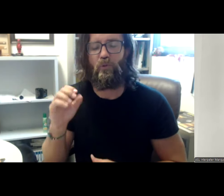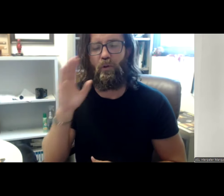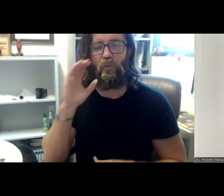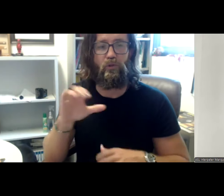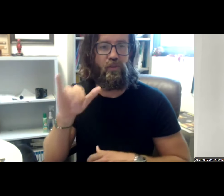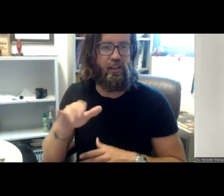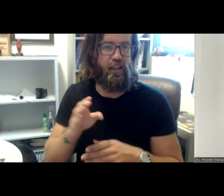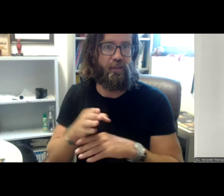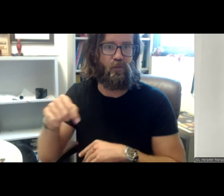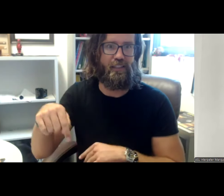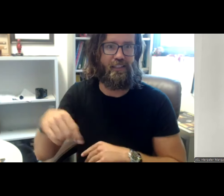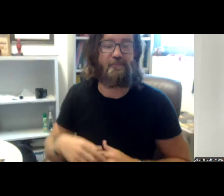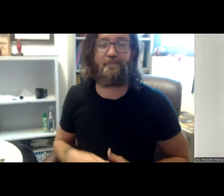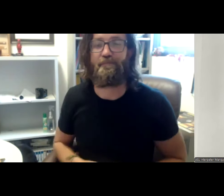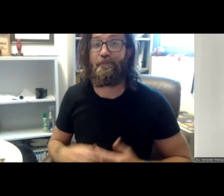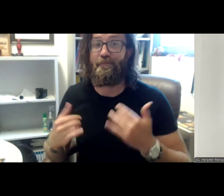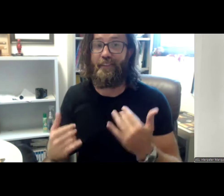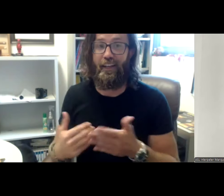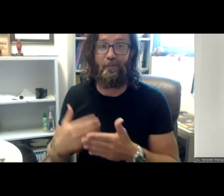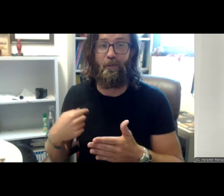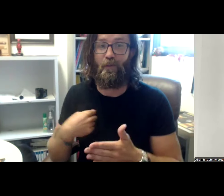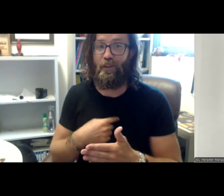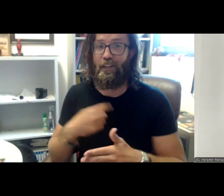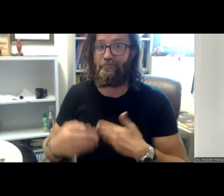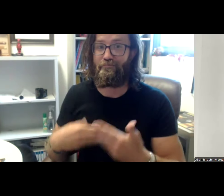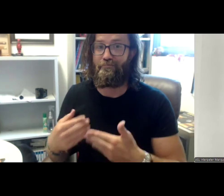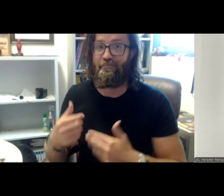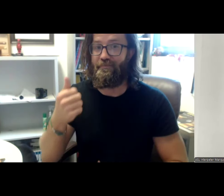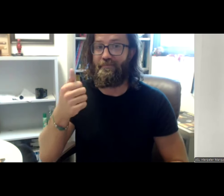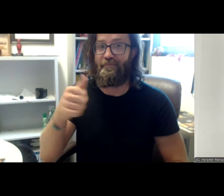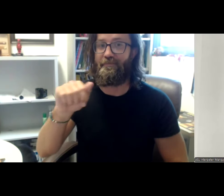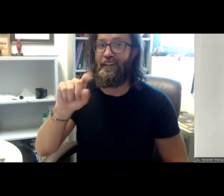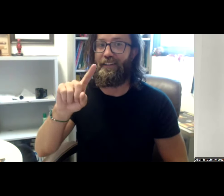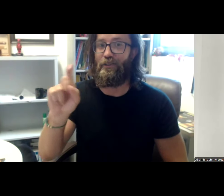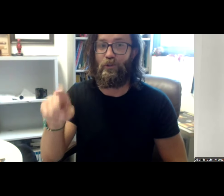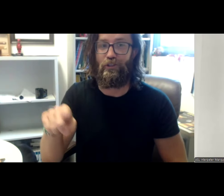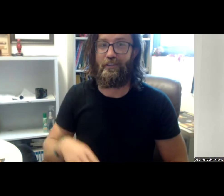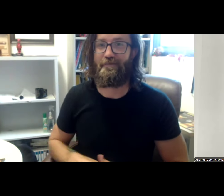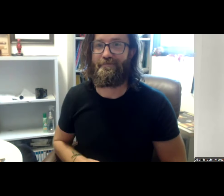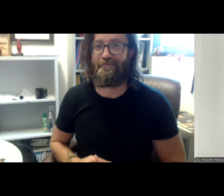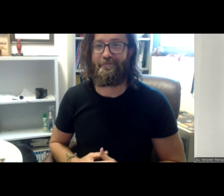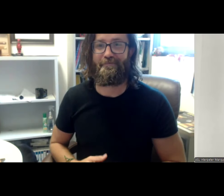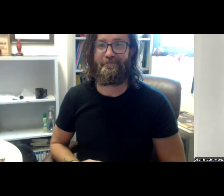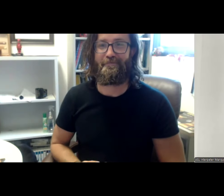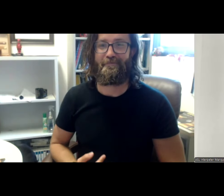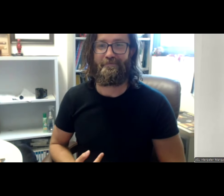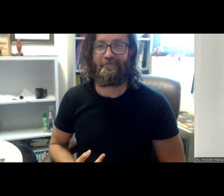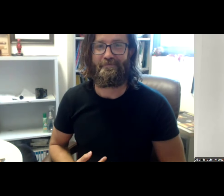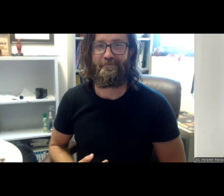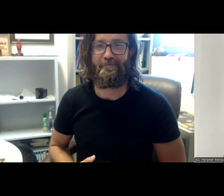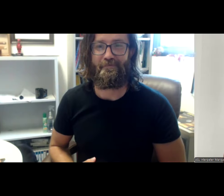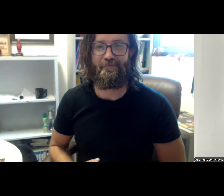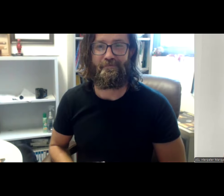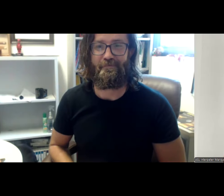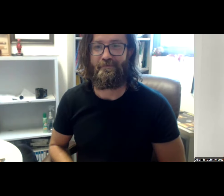can do that. I forgot to share with everyone. So after this before we get going. I will make sure to